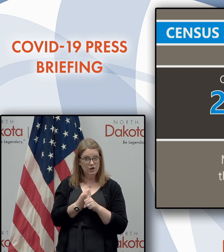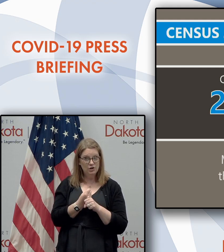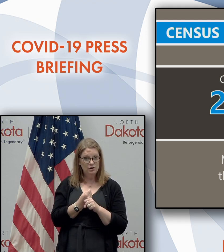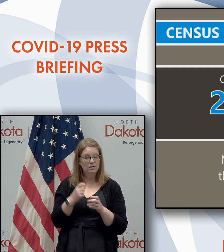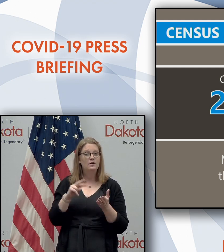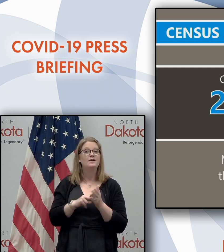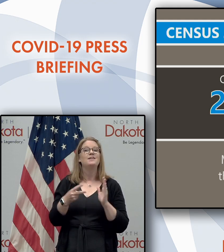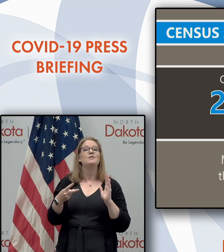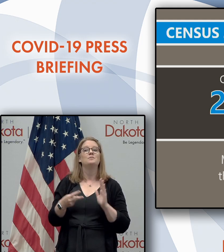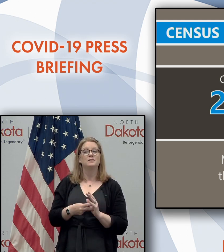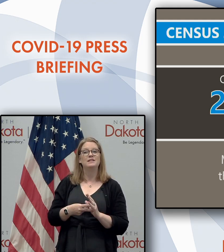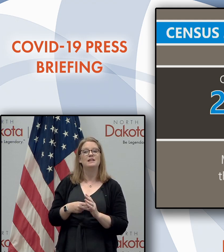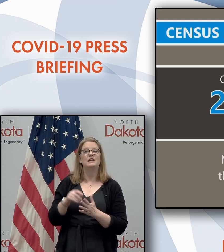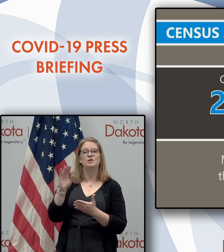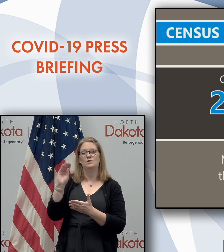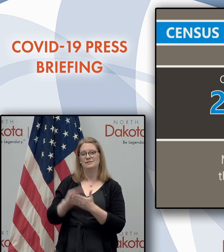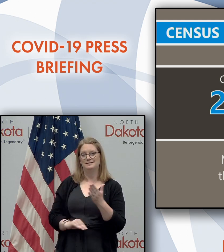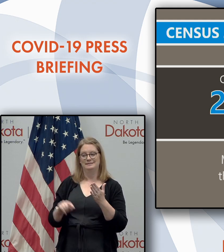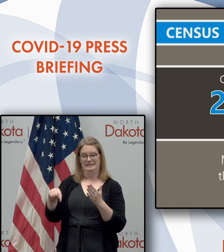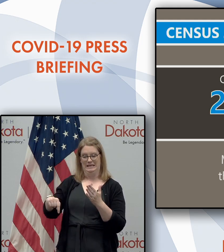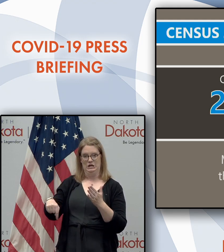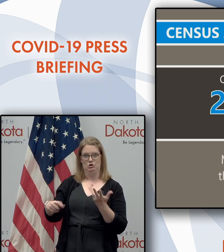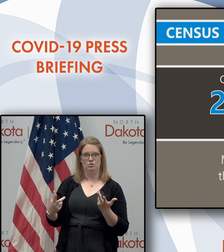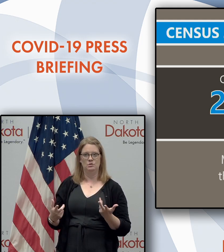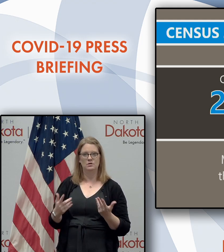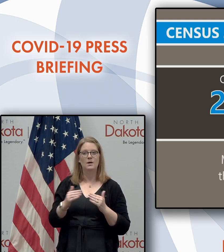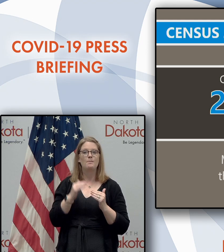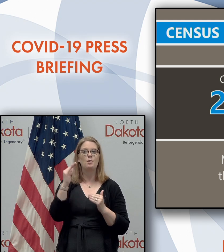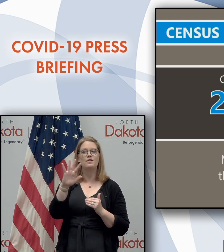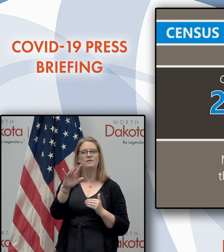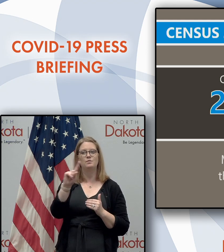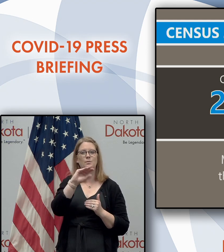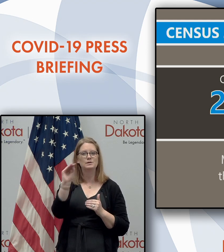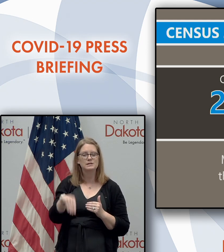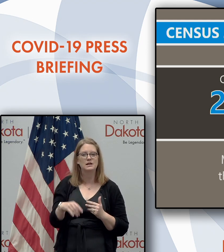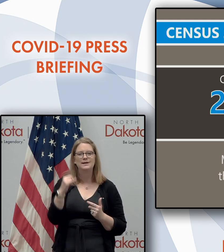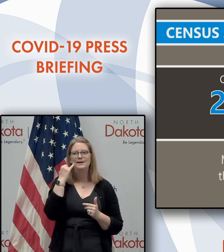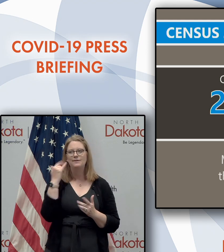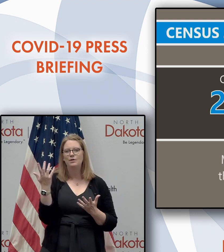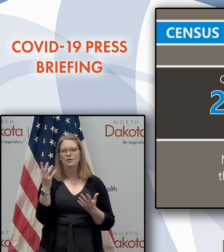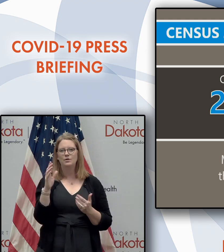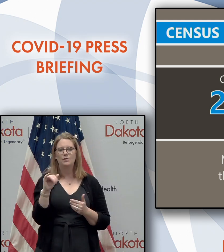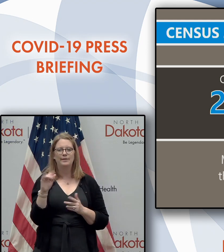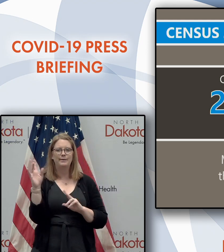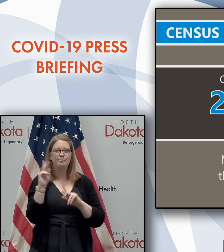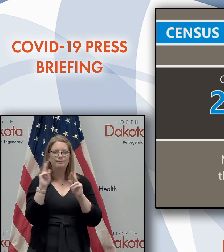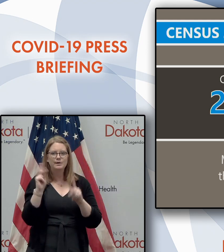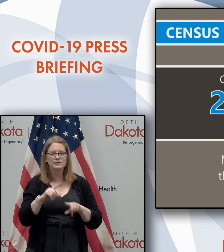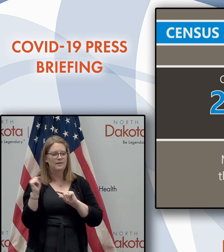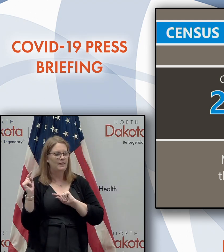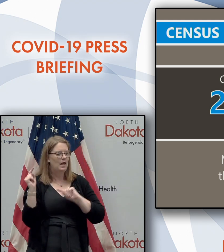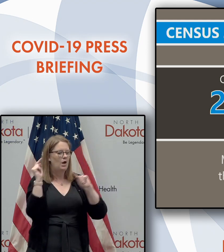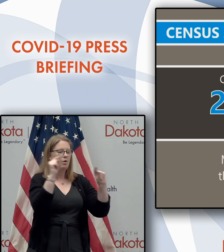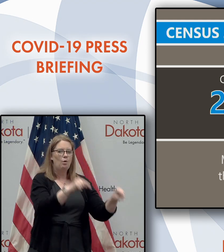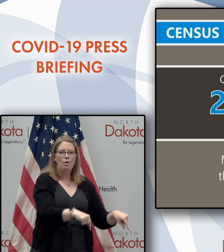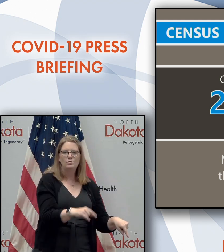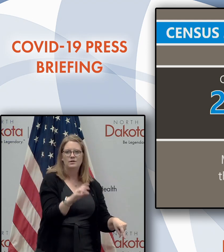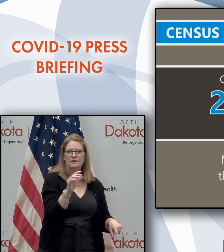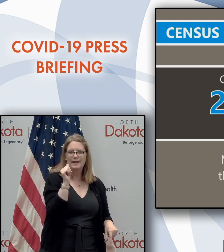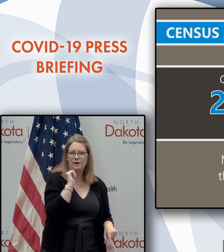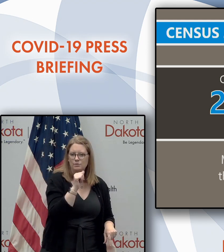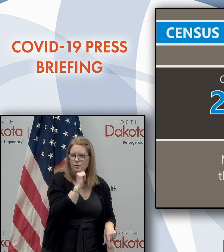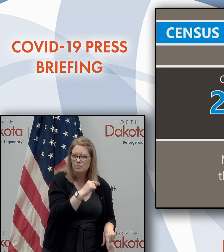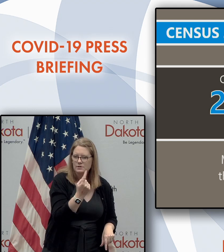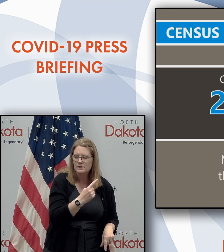count in North Dakota, more than 51. So whether if you're a snowbird, if you're an infant that was born